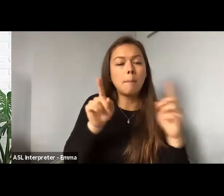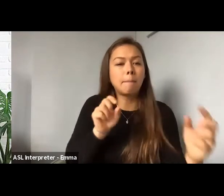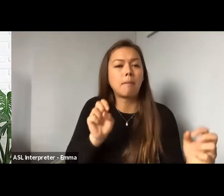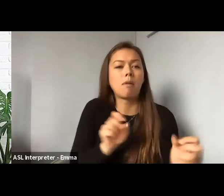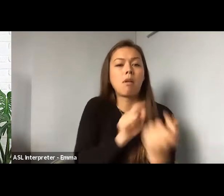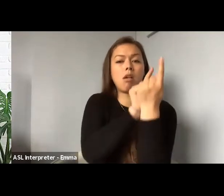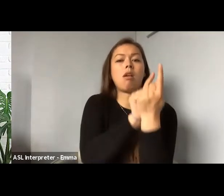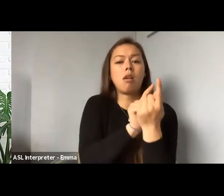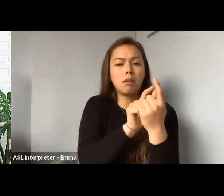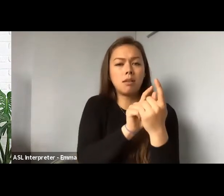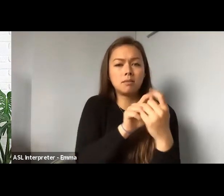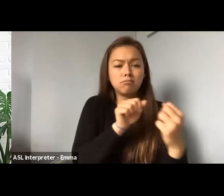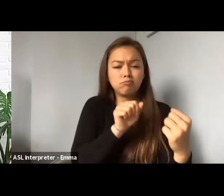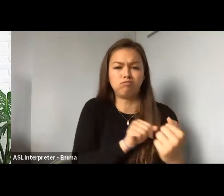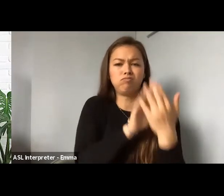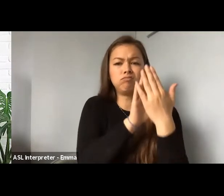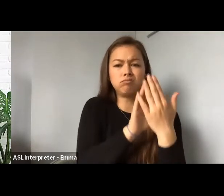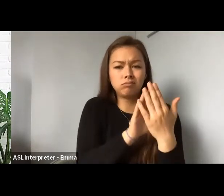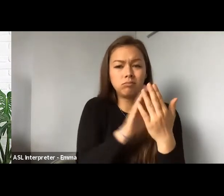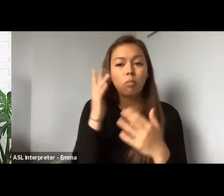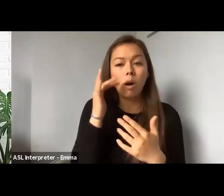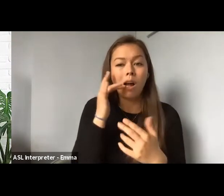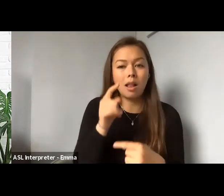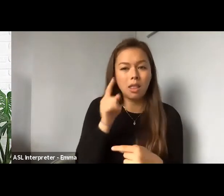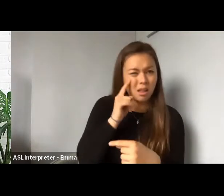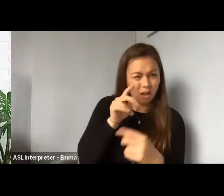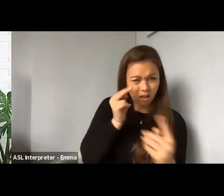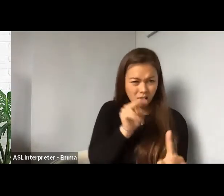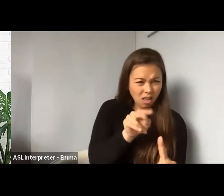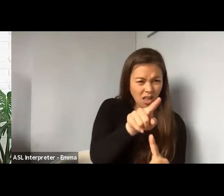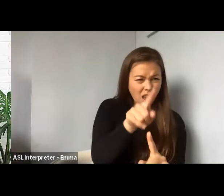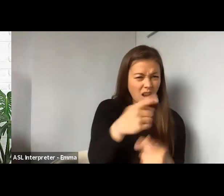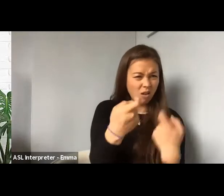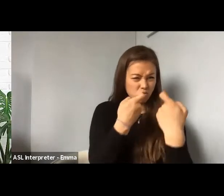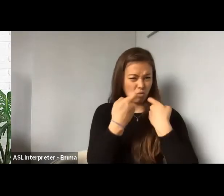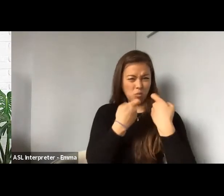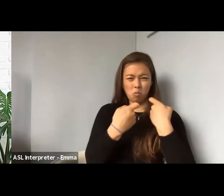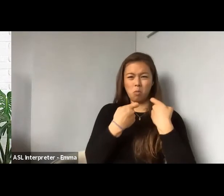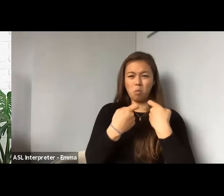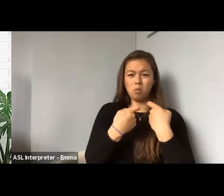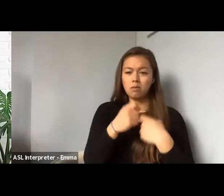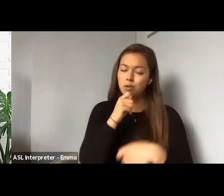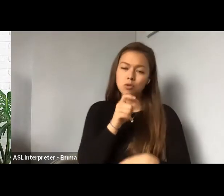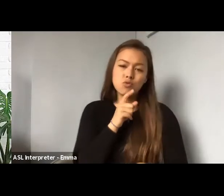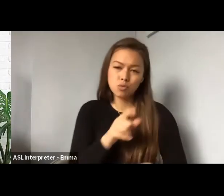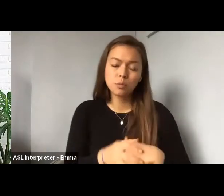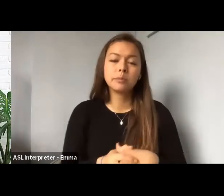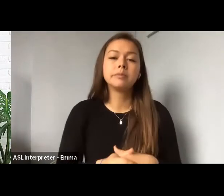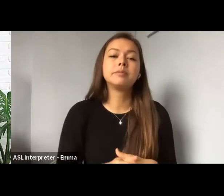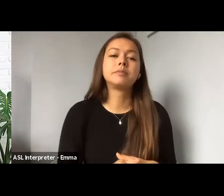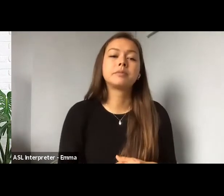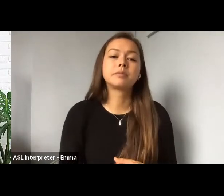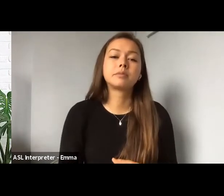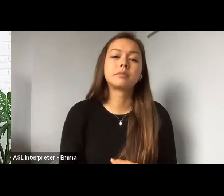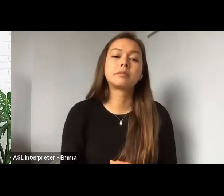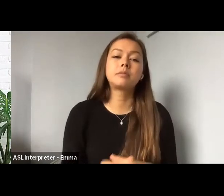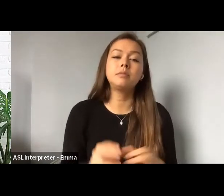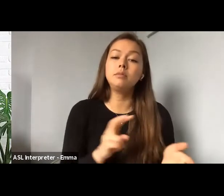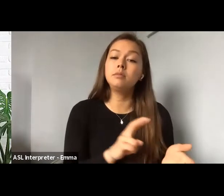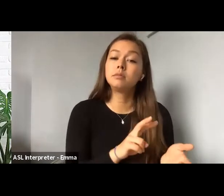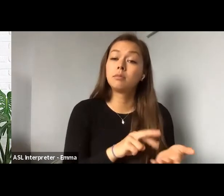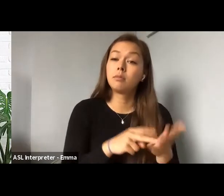the tables by controlling men. And the degree to which boys who endorse these scripts actually retrieve and enact them